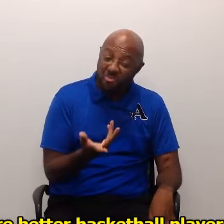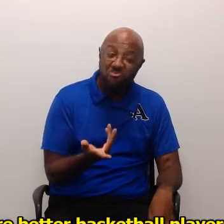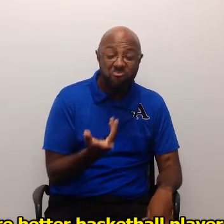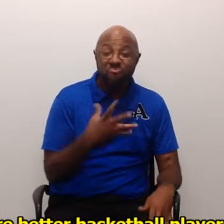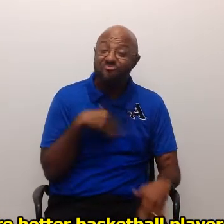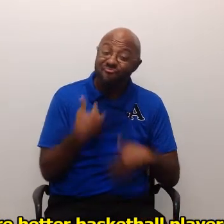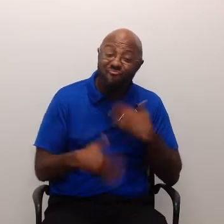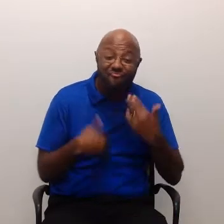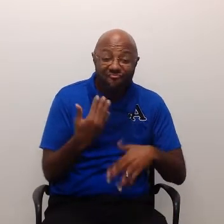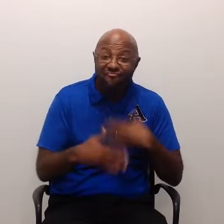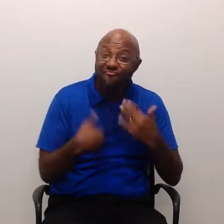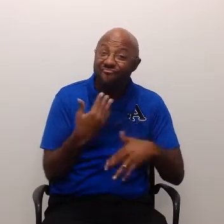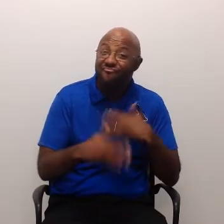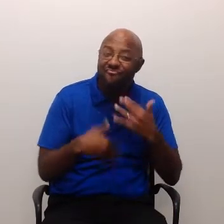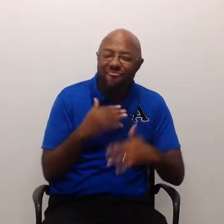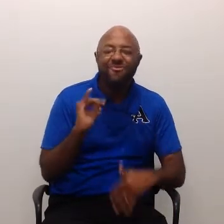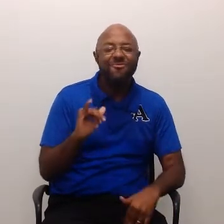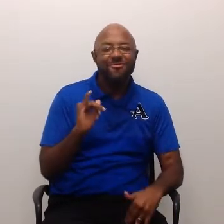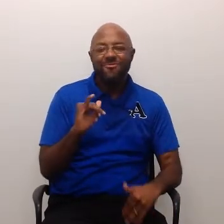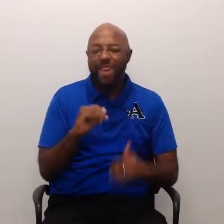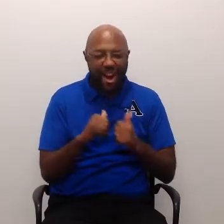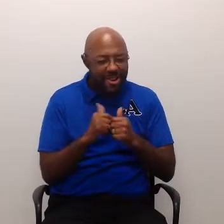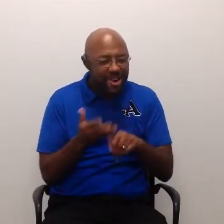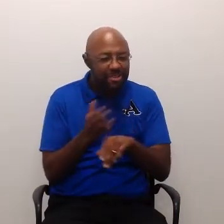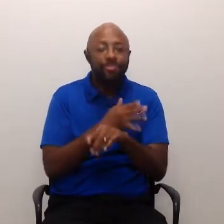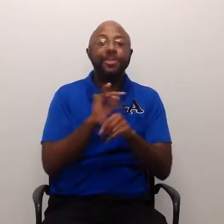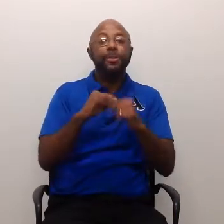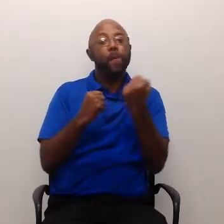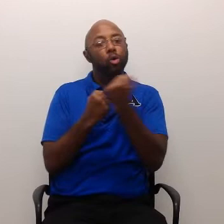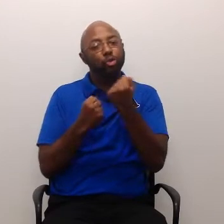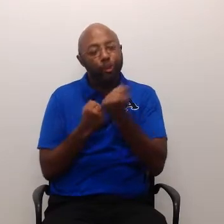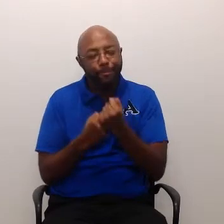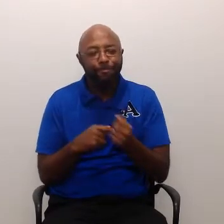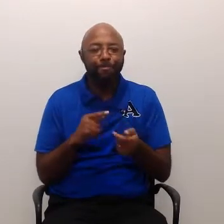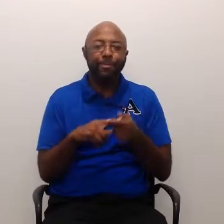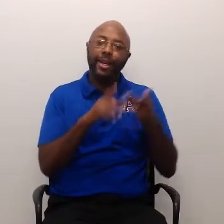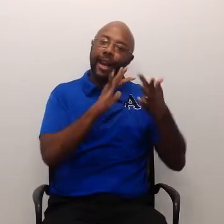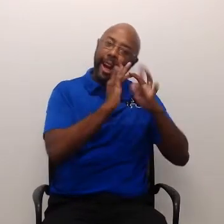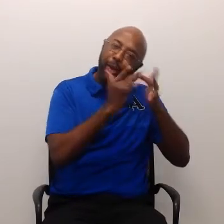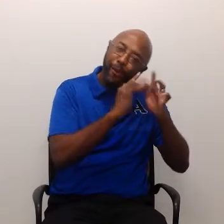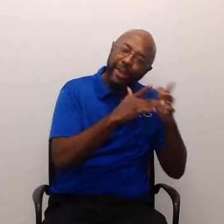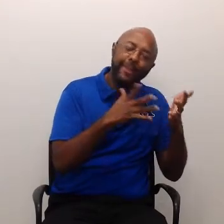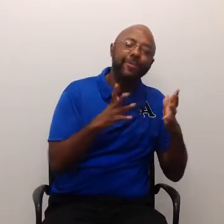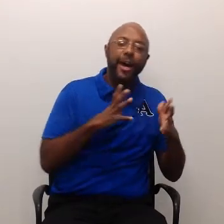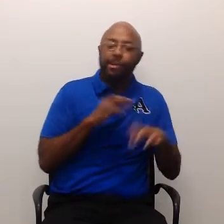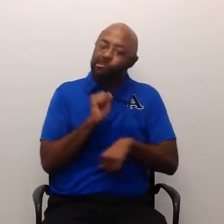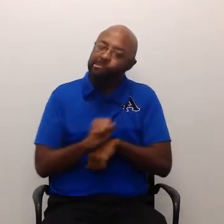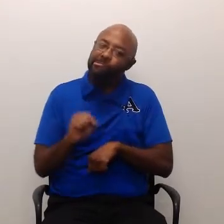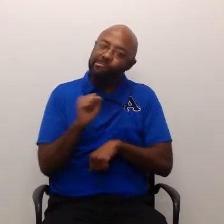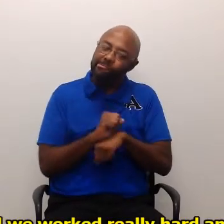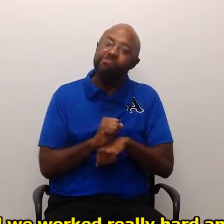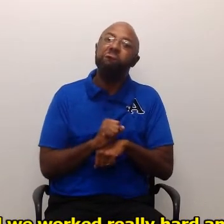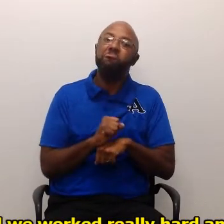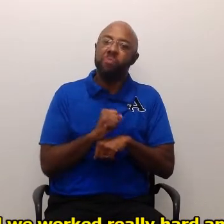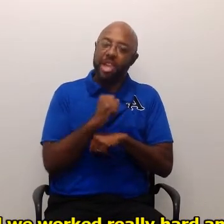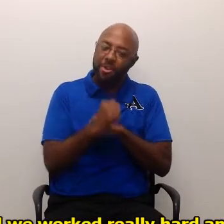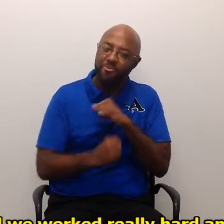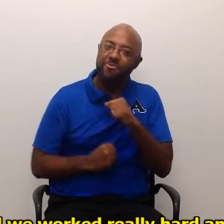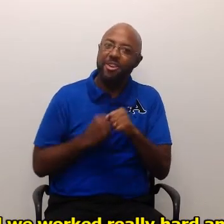8 kids. We started out really small, and with time we got sponsorships, we networked, and we